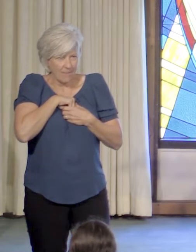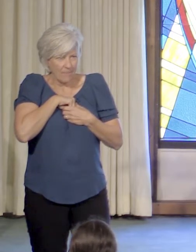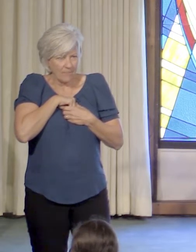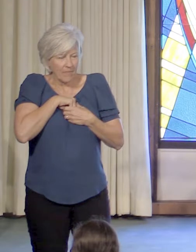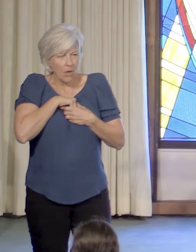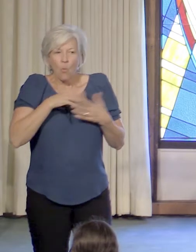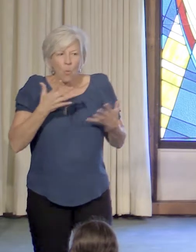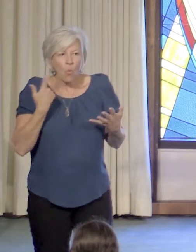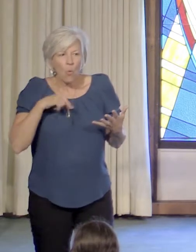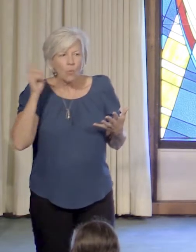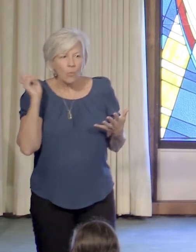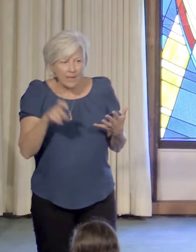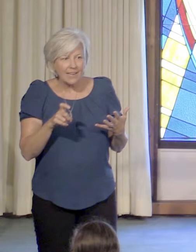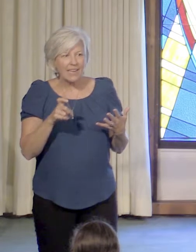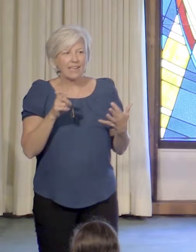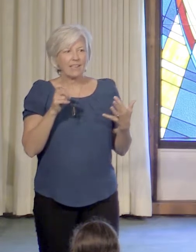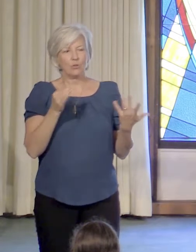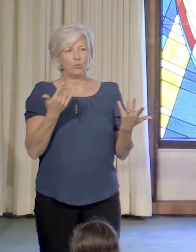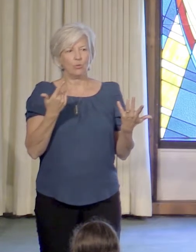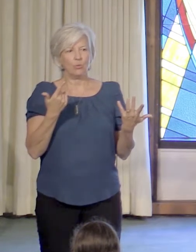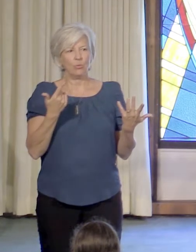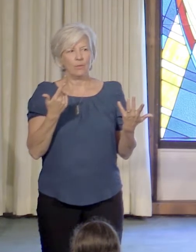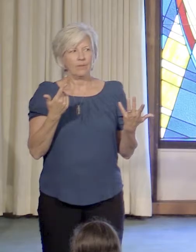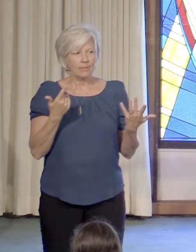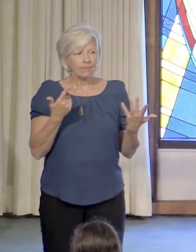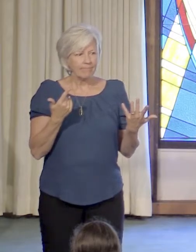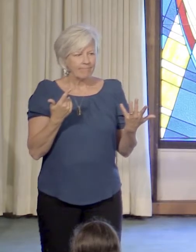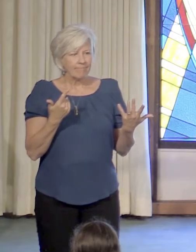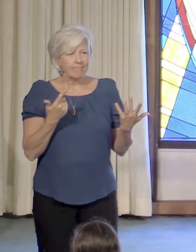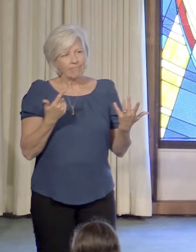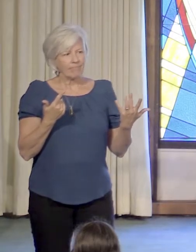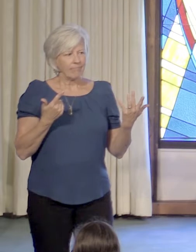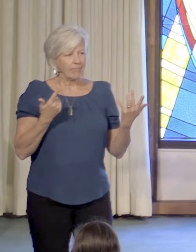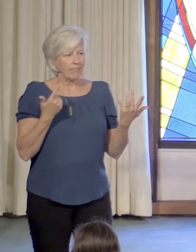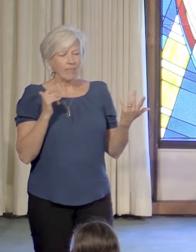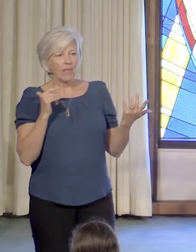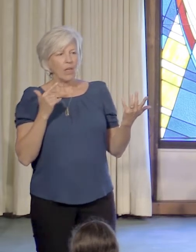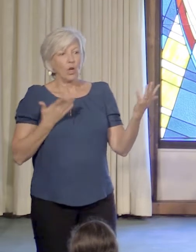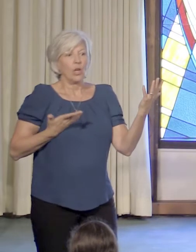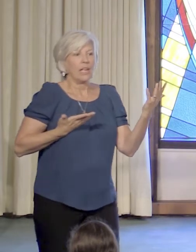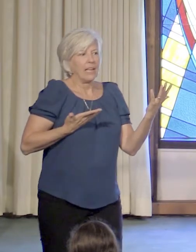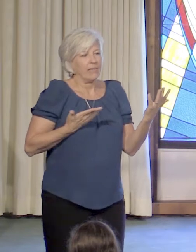that we need to get through whatever it is that's in front of us.